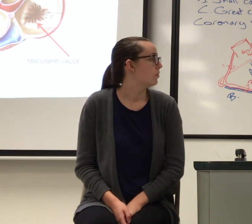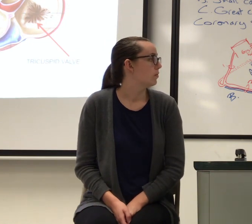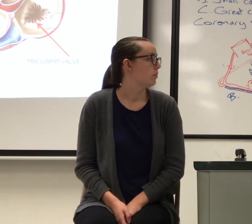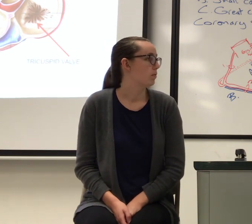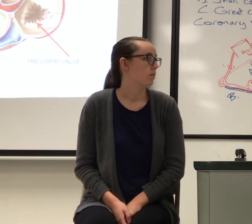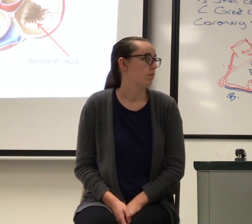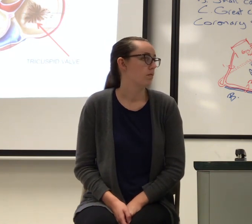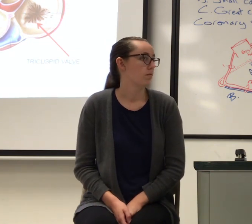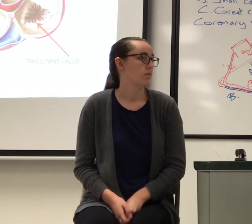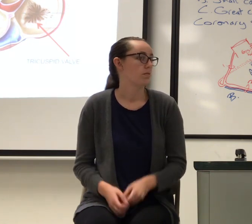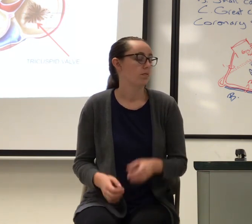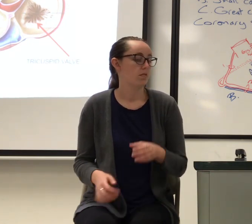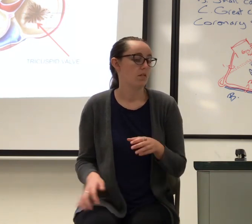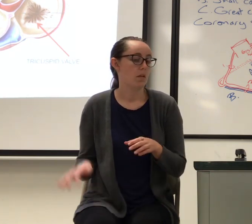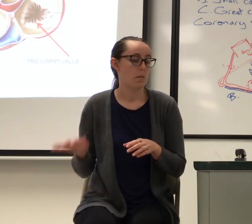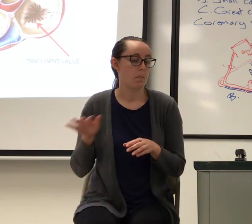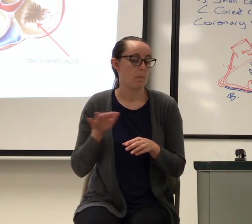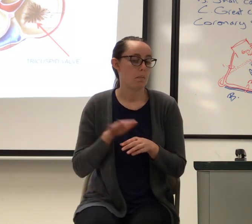Right above